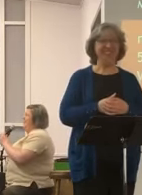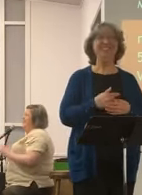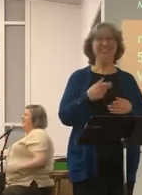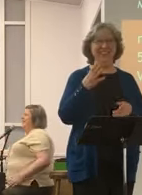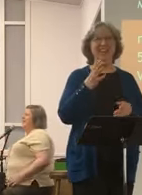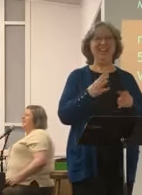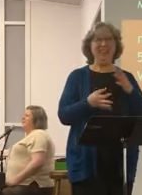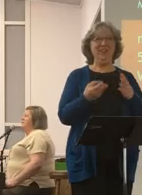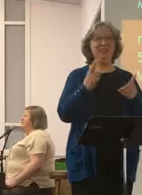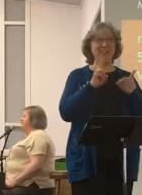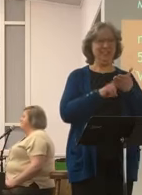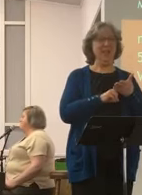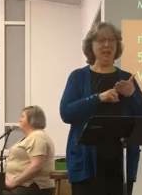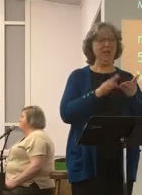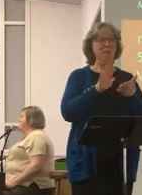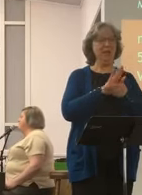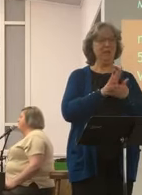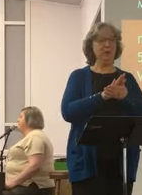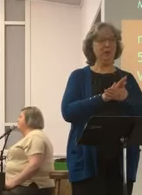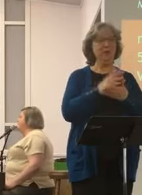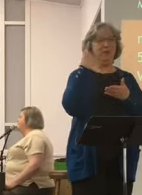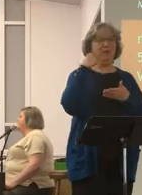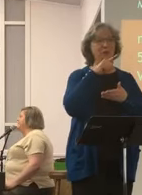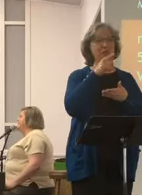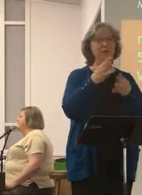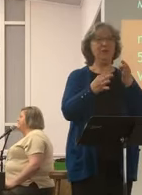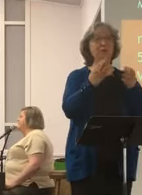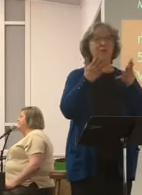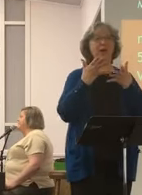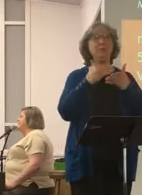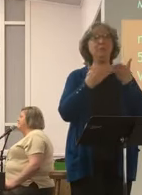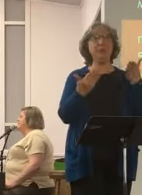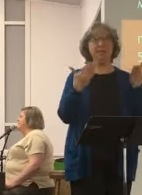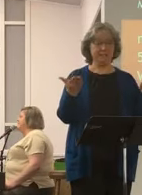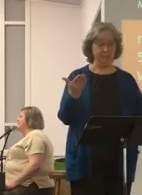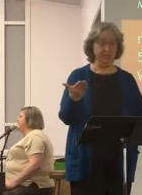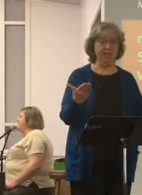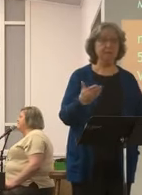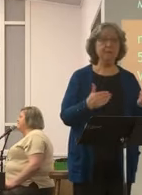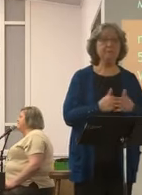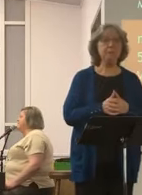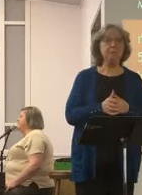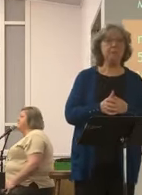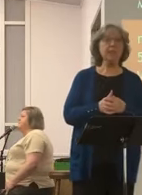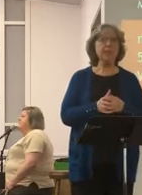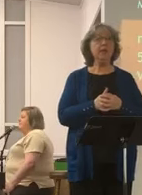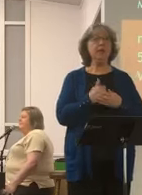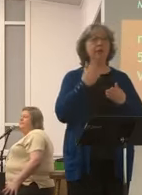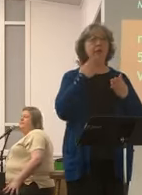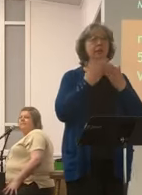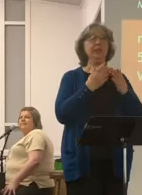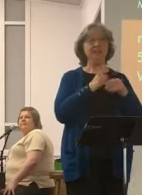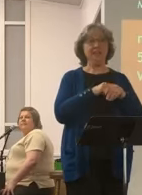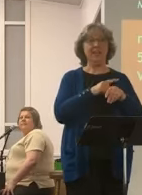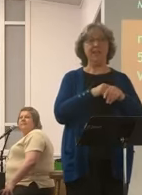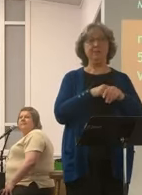sheet on the back. And so please just bring food and stay after. We're just going to have a good